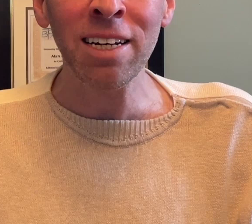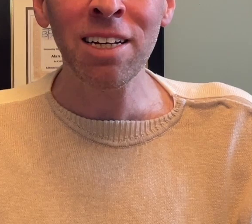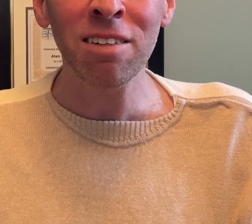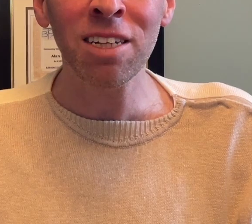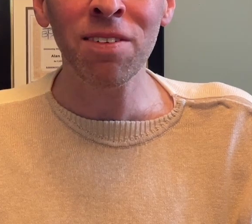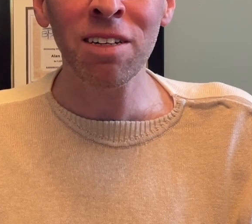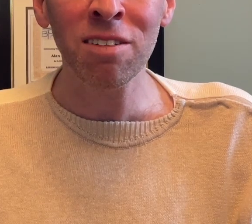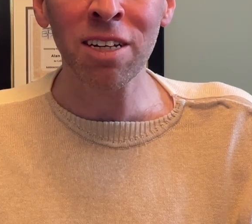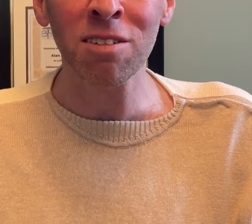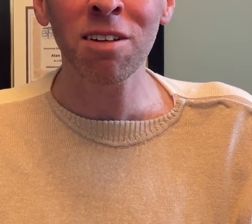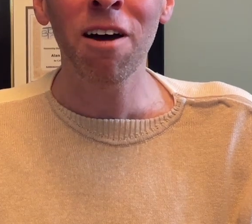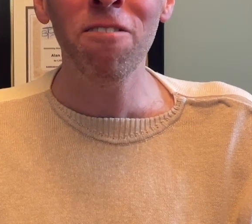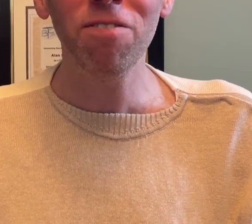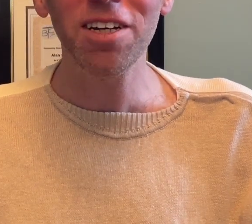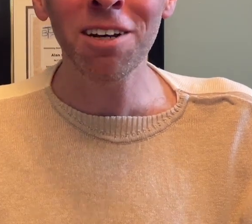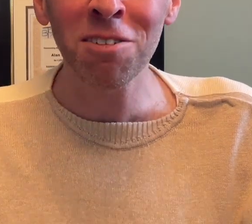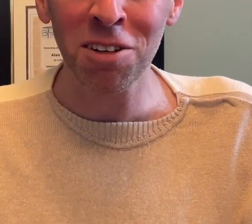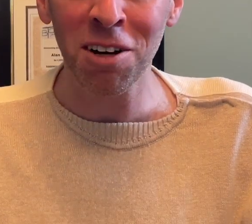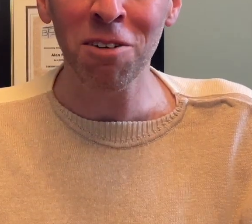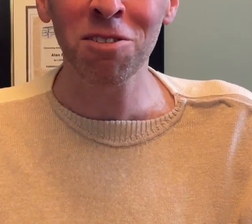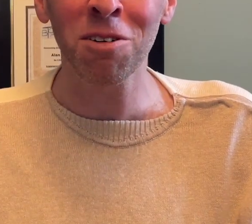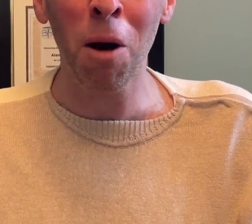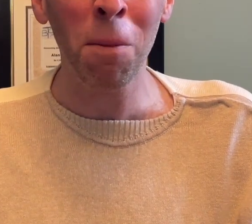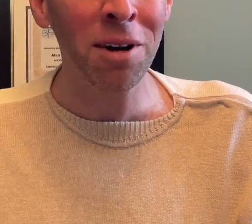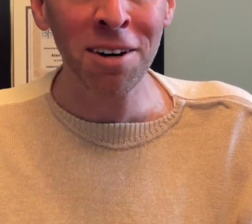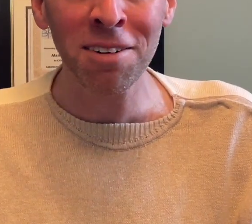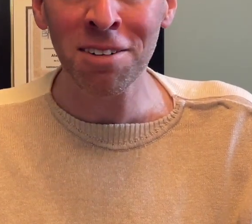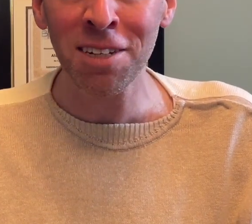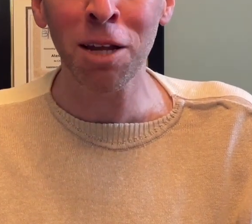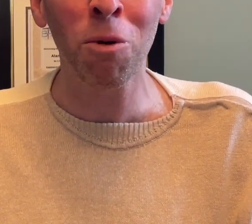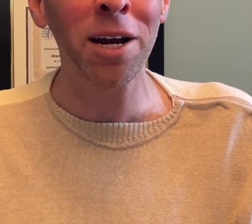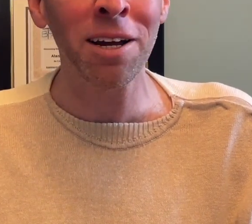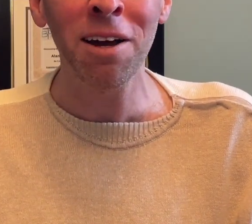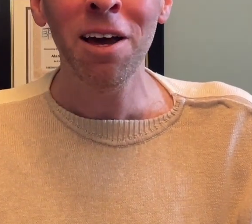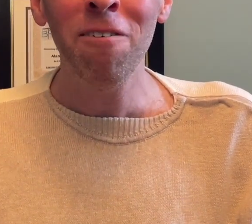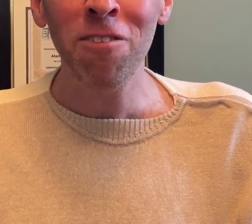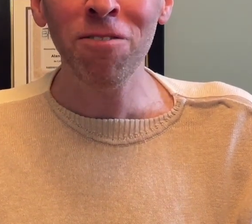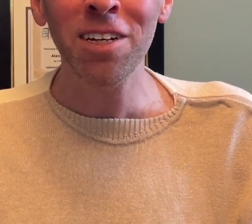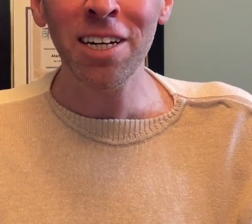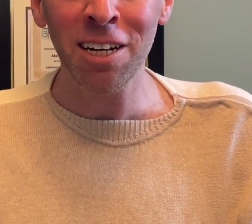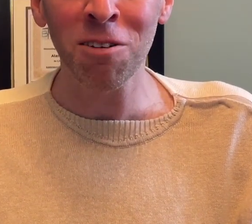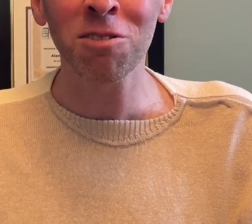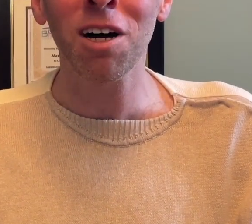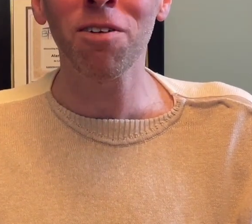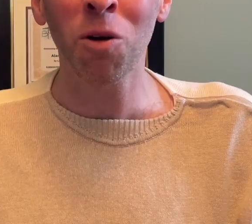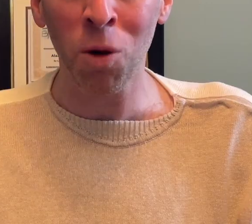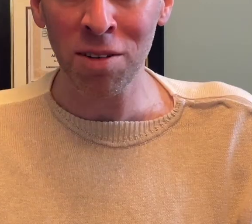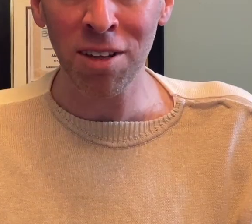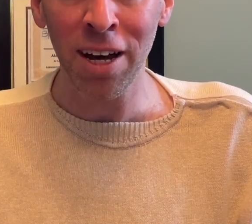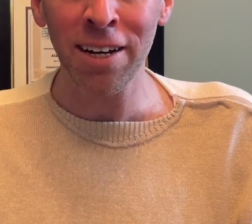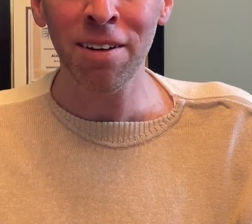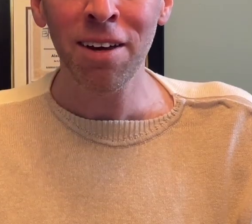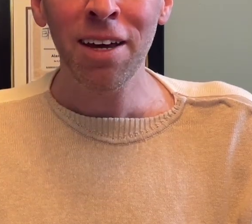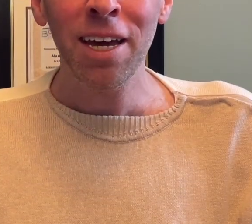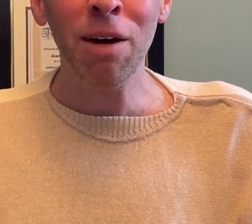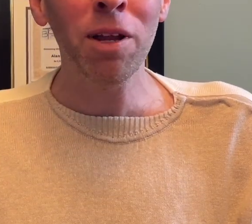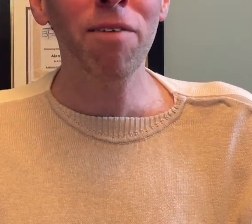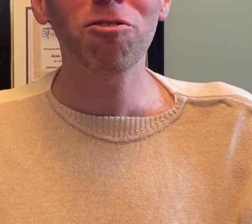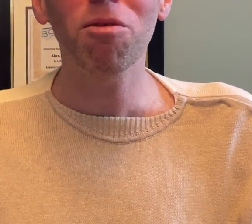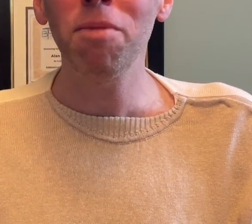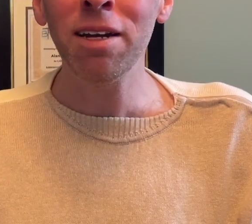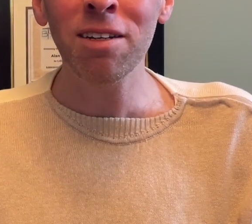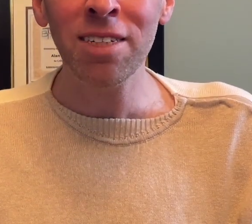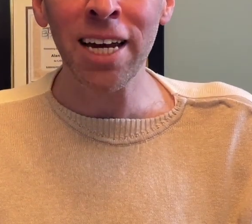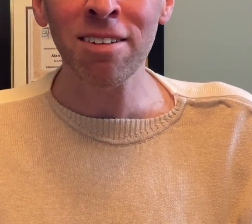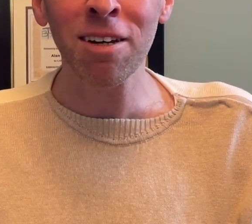in 1976, 50 years ago. So our production is celebrating 50 years of a chorus line. It will